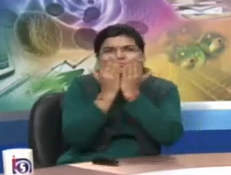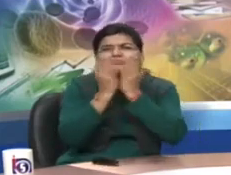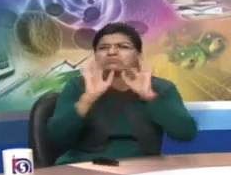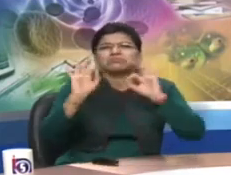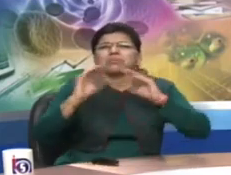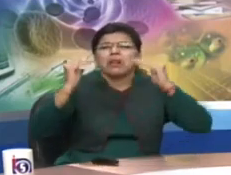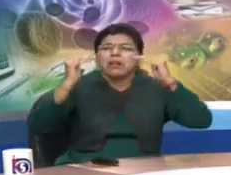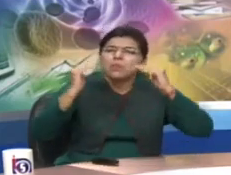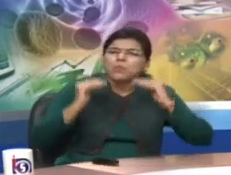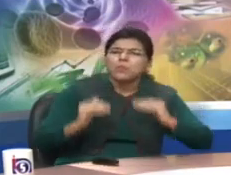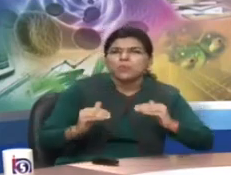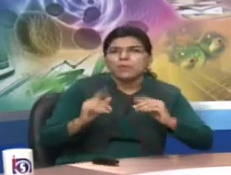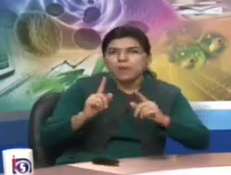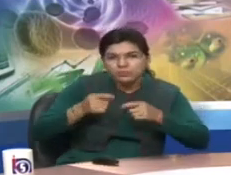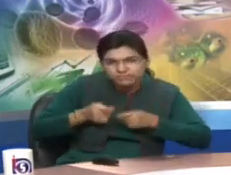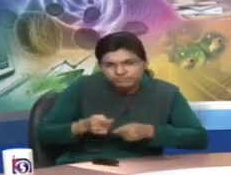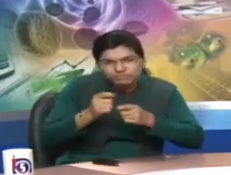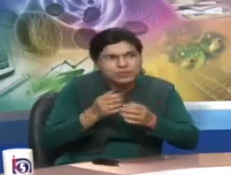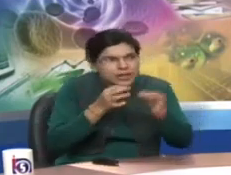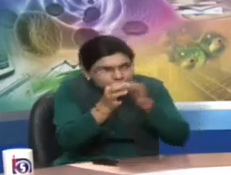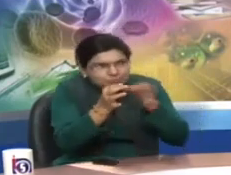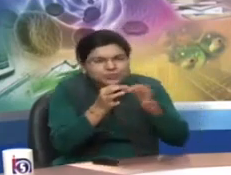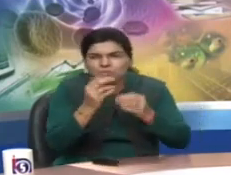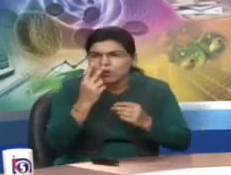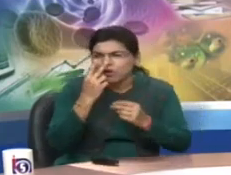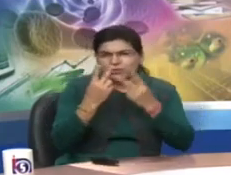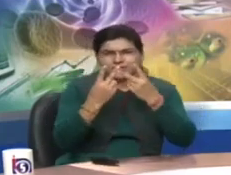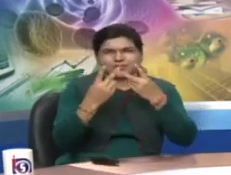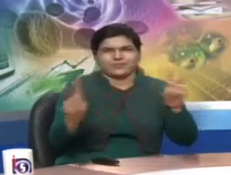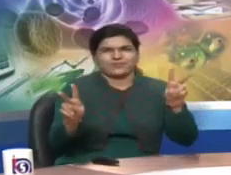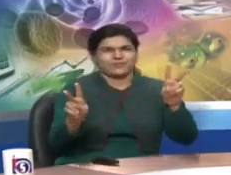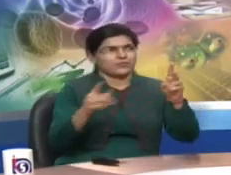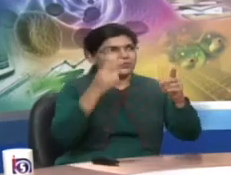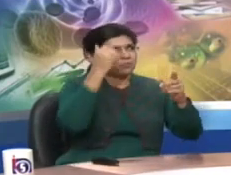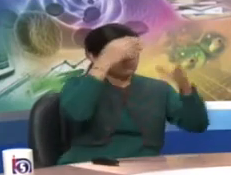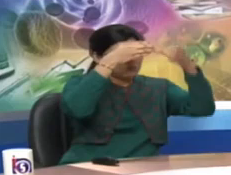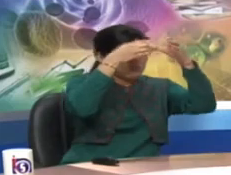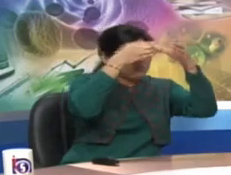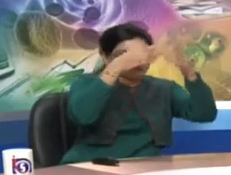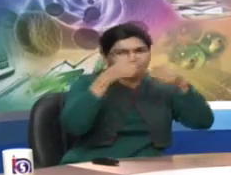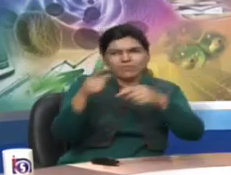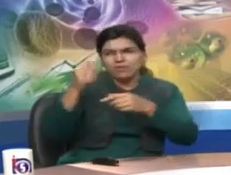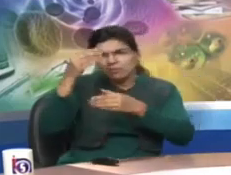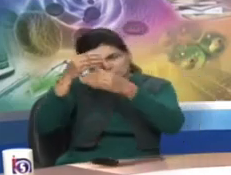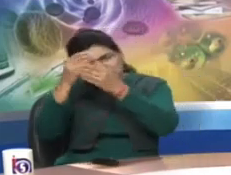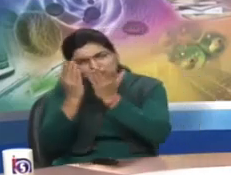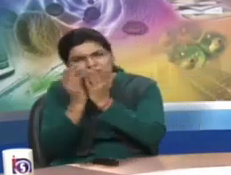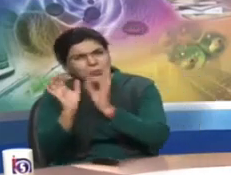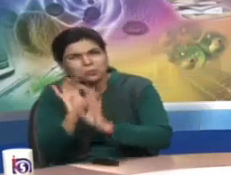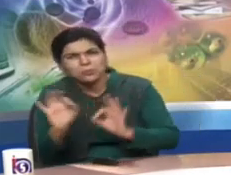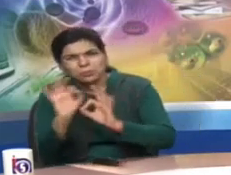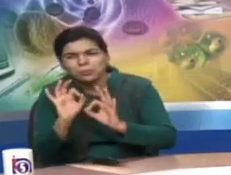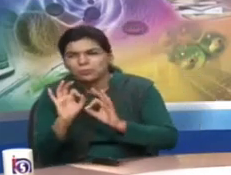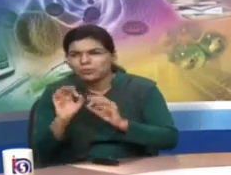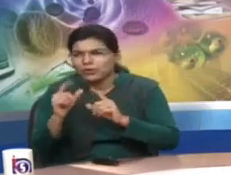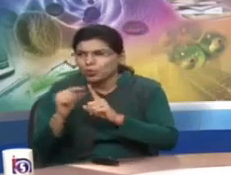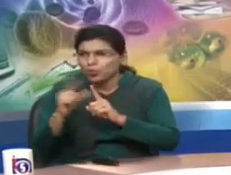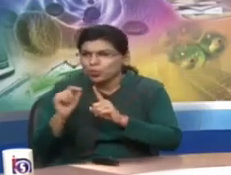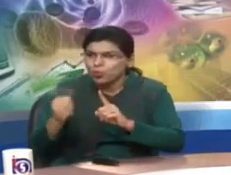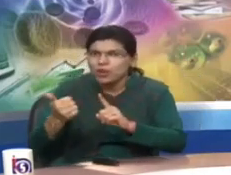And the gardener, who is not educated but still is ready to explain. Why are they